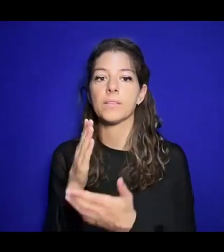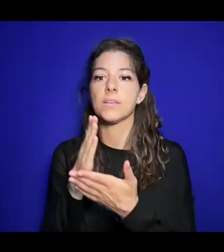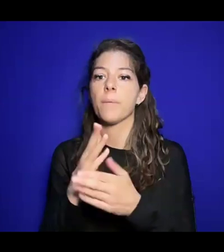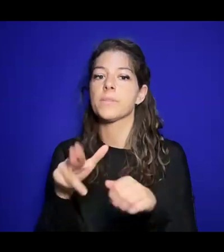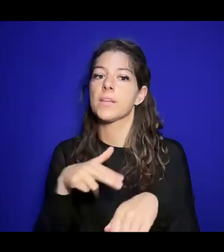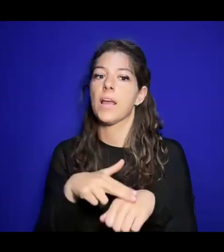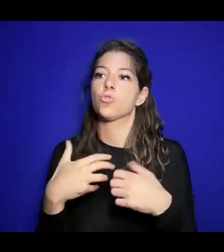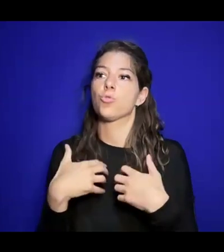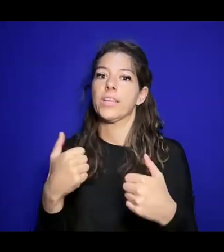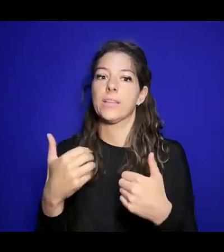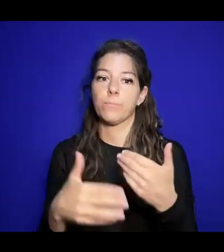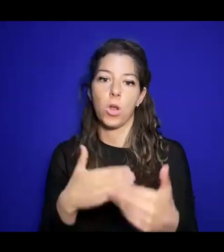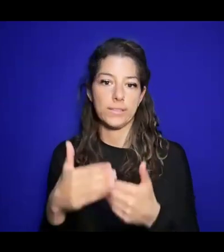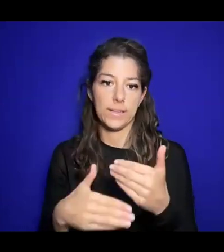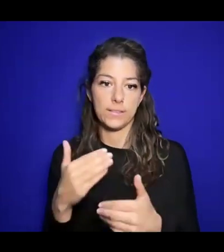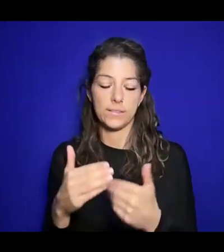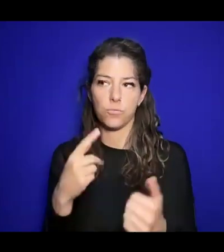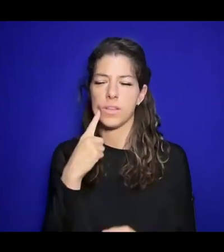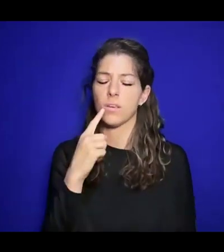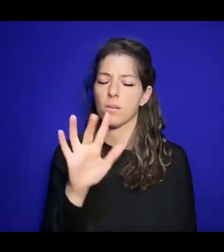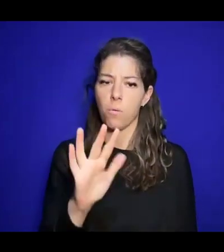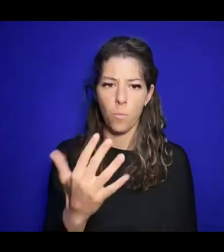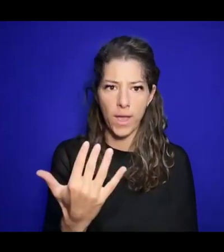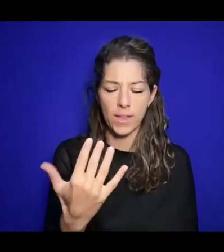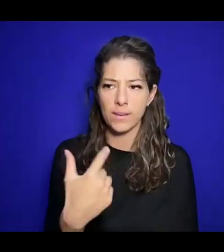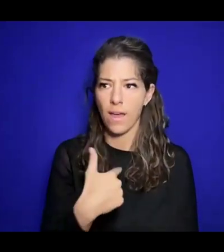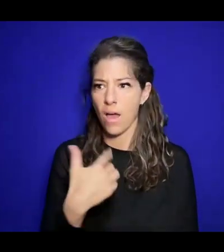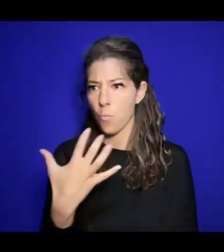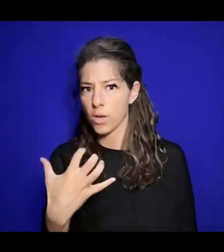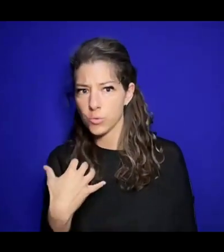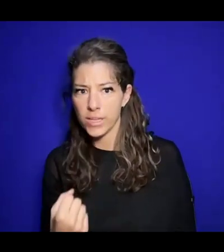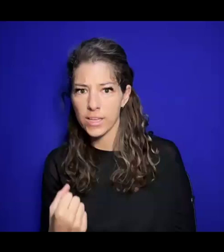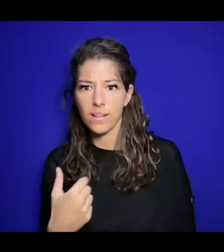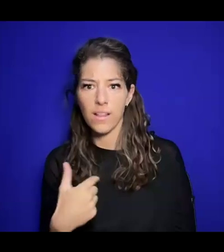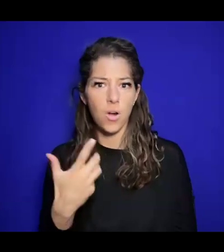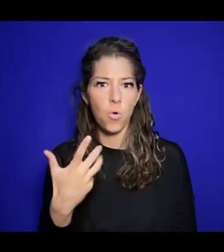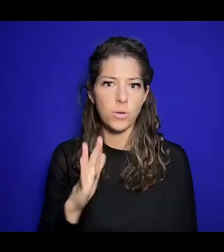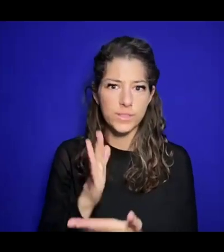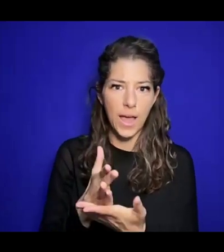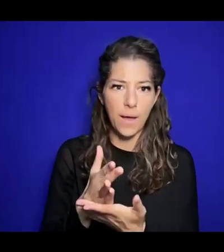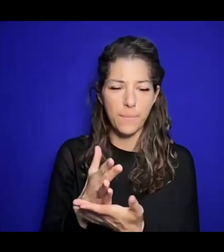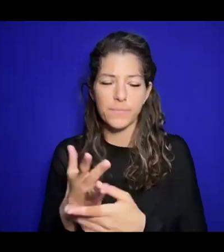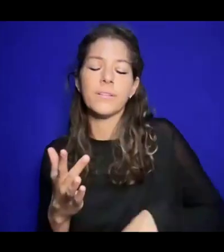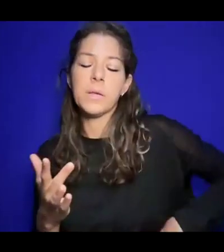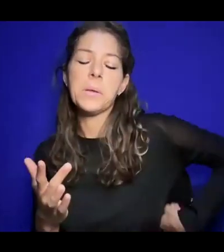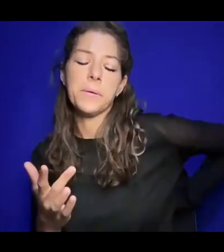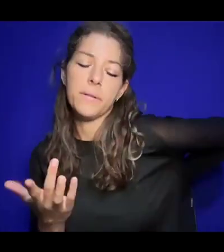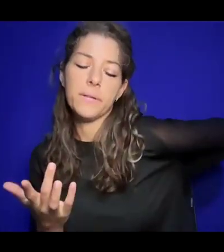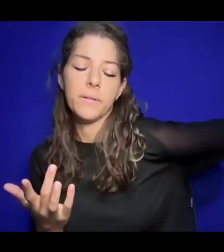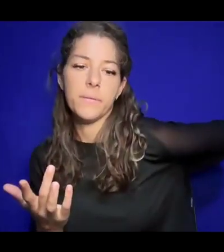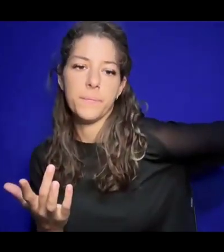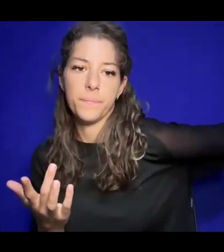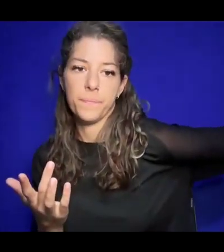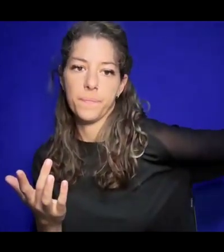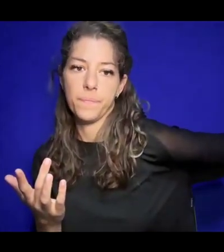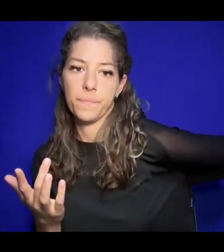natural healing process. Now you think, wait a minute, I want to heal. I don't want it stopped. But now this is